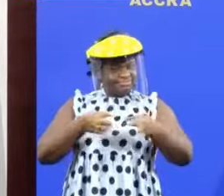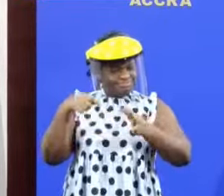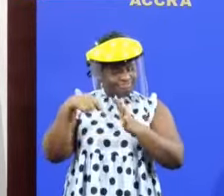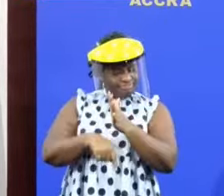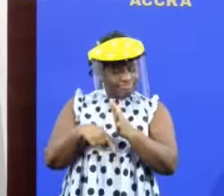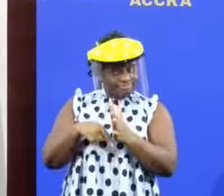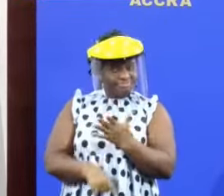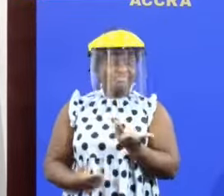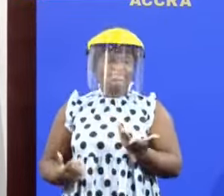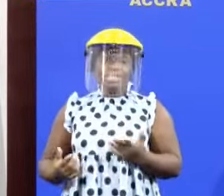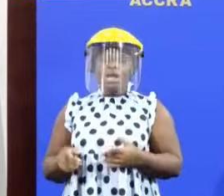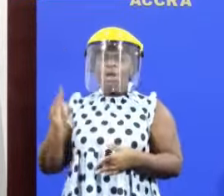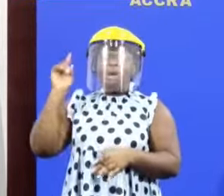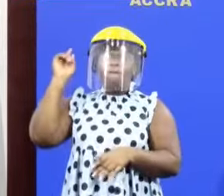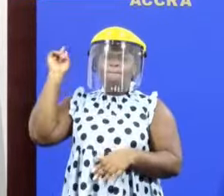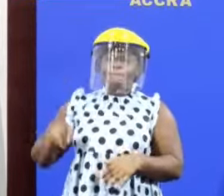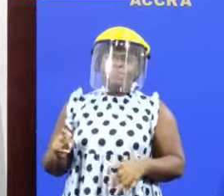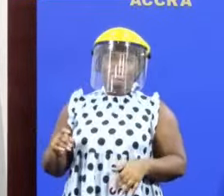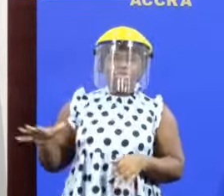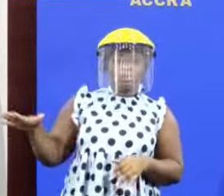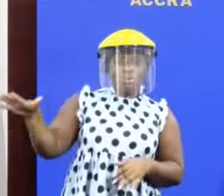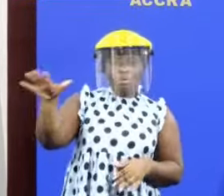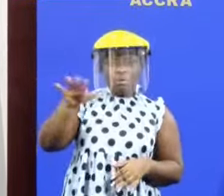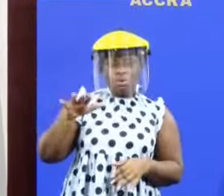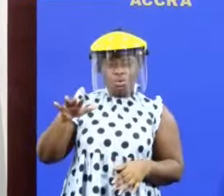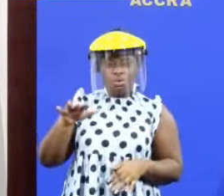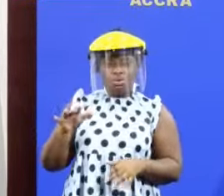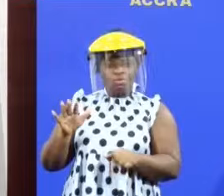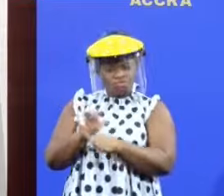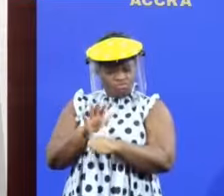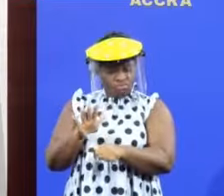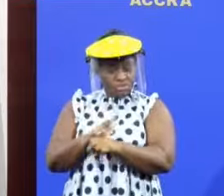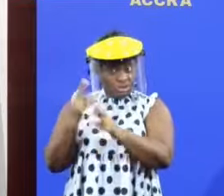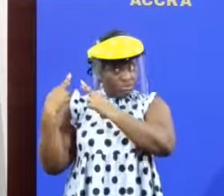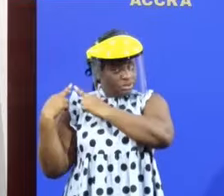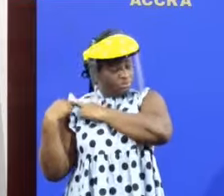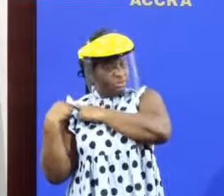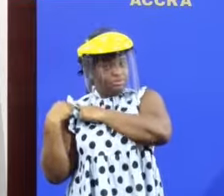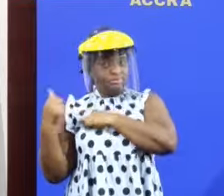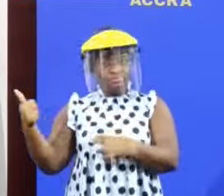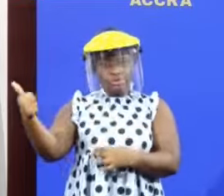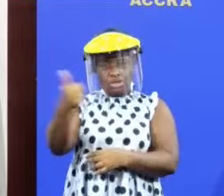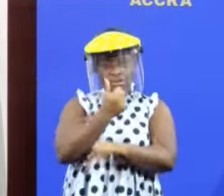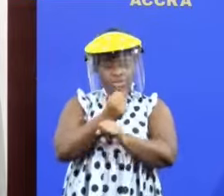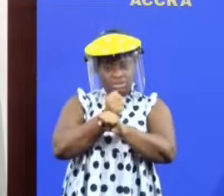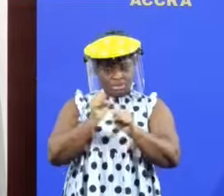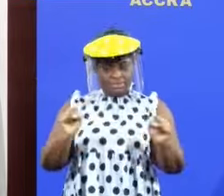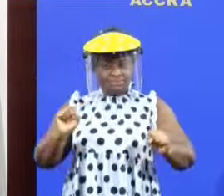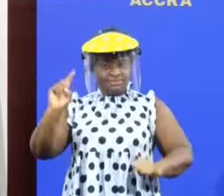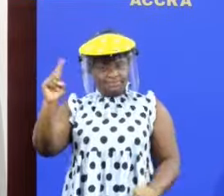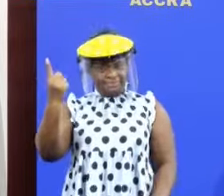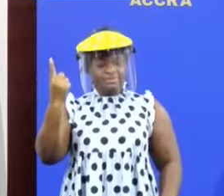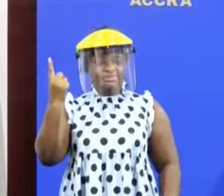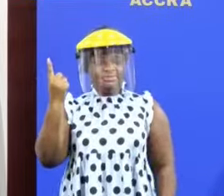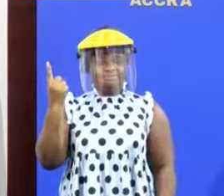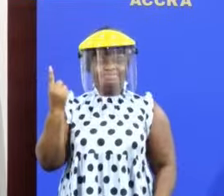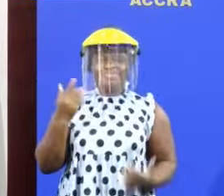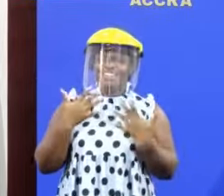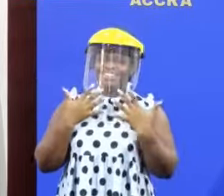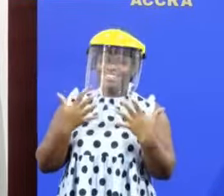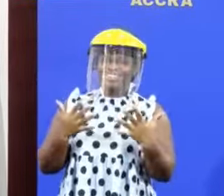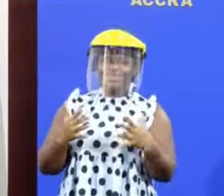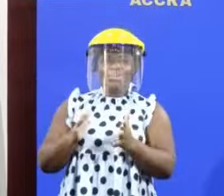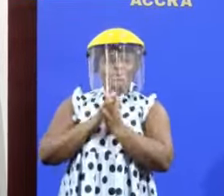and we must be fully responsible for our safety first. Thank